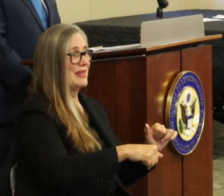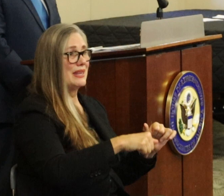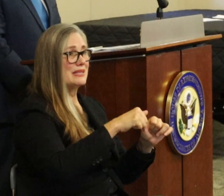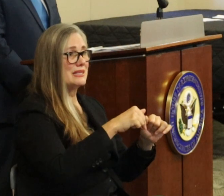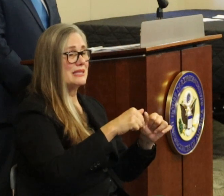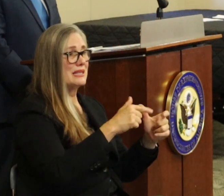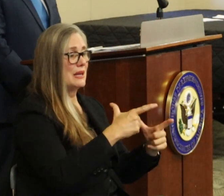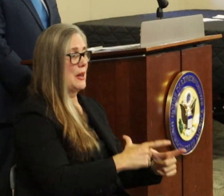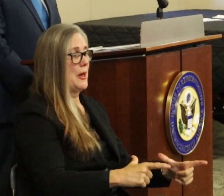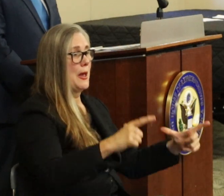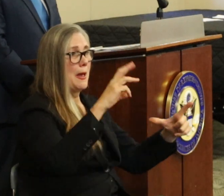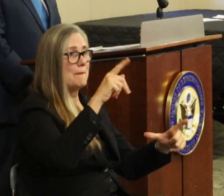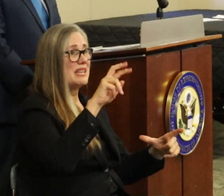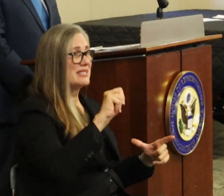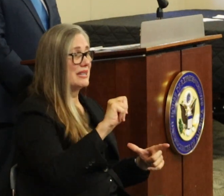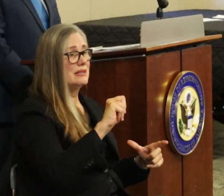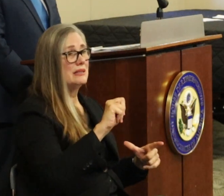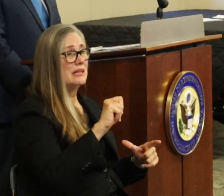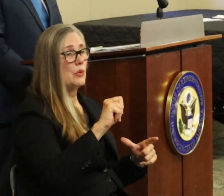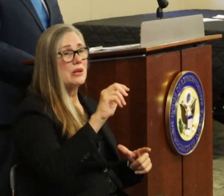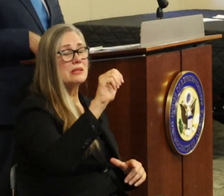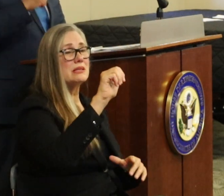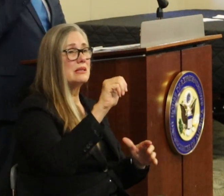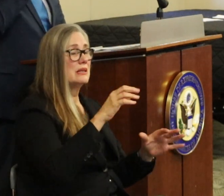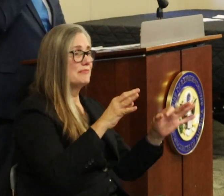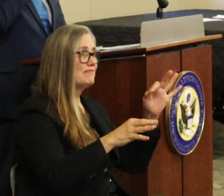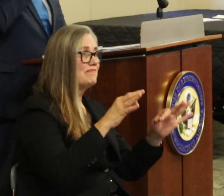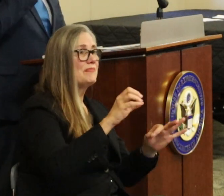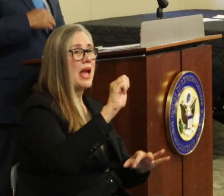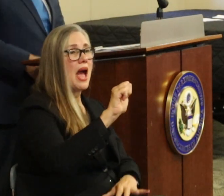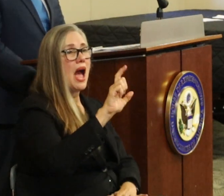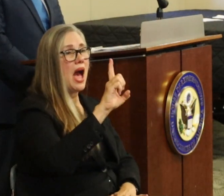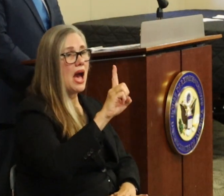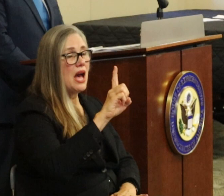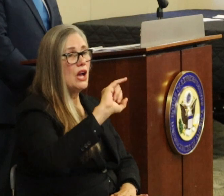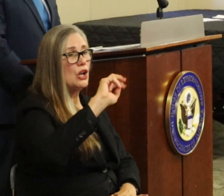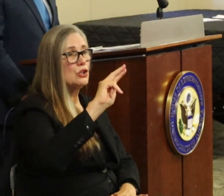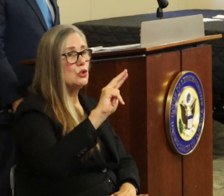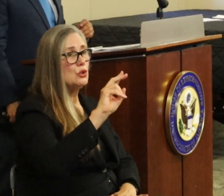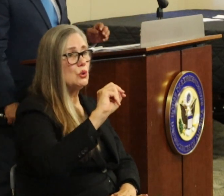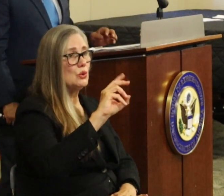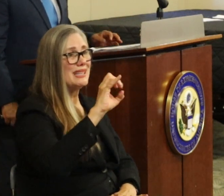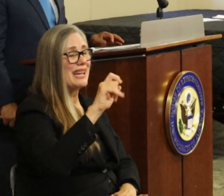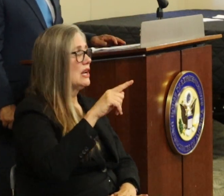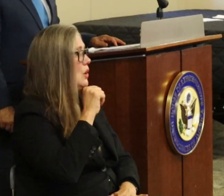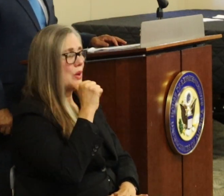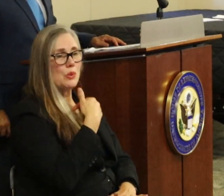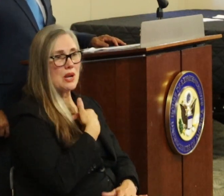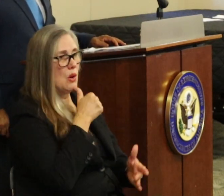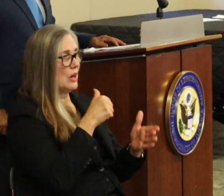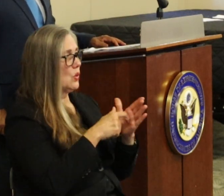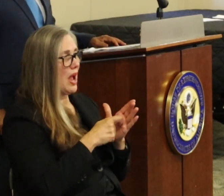required, as most of California was, to deal with a water sustainability plan for this groundwater basin.